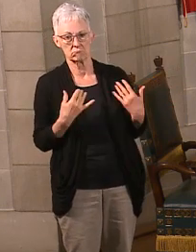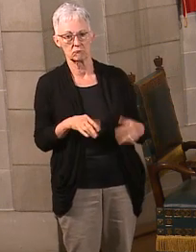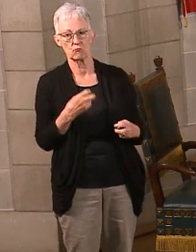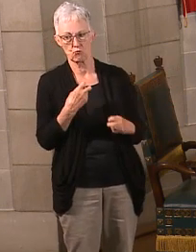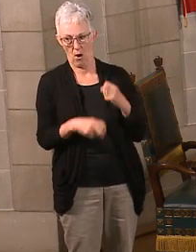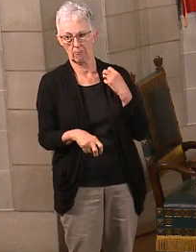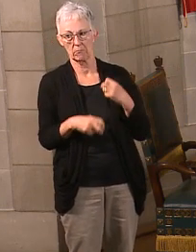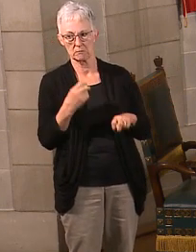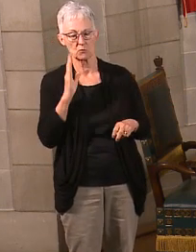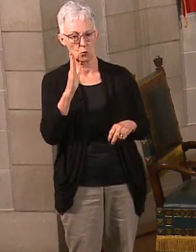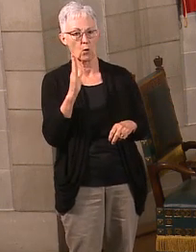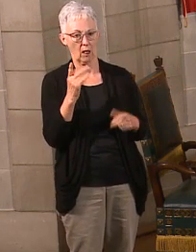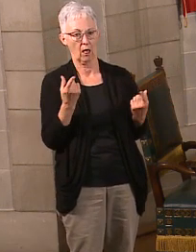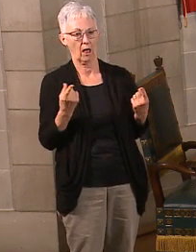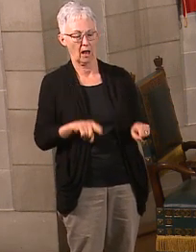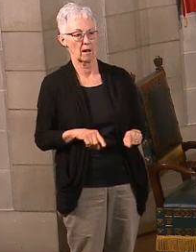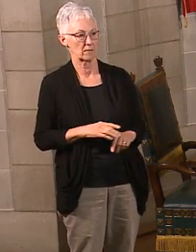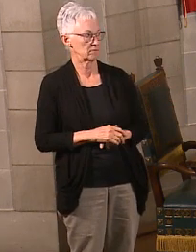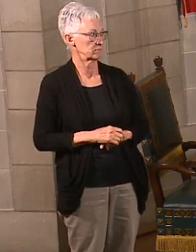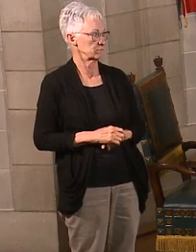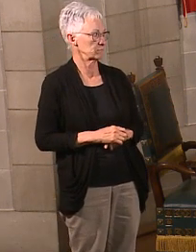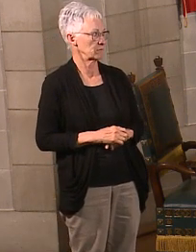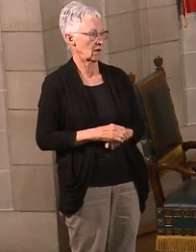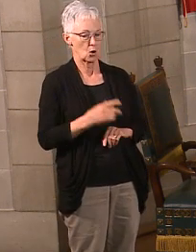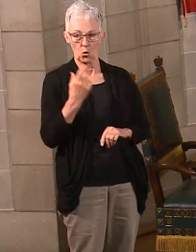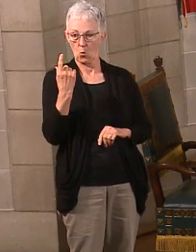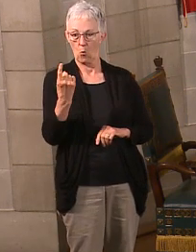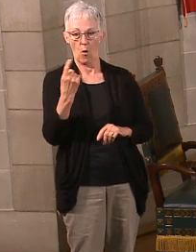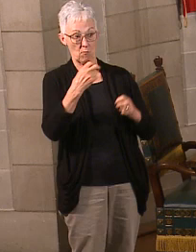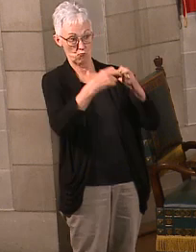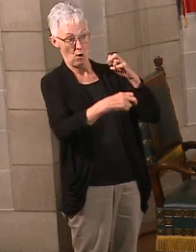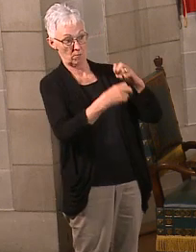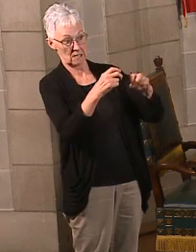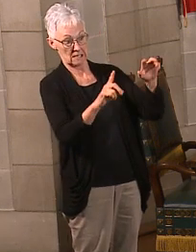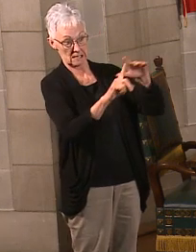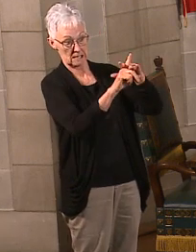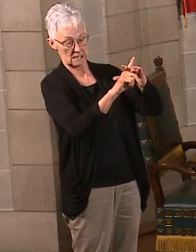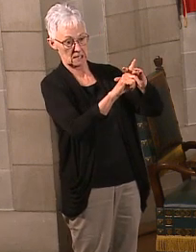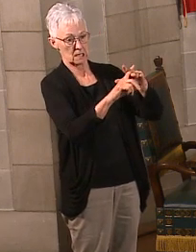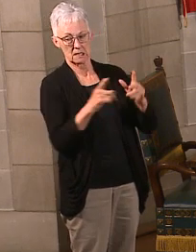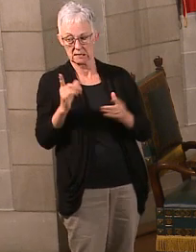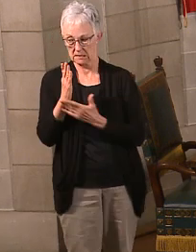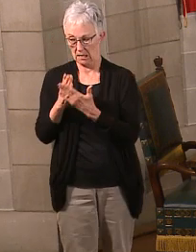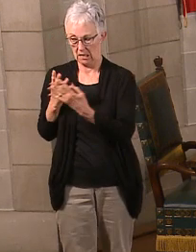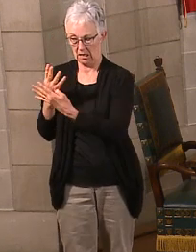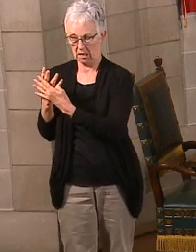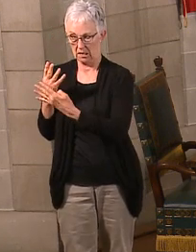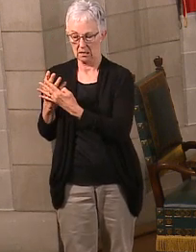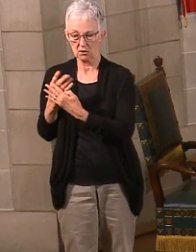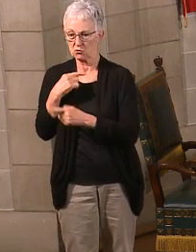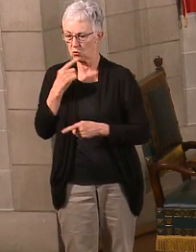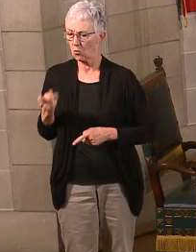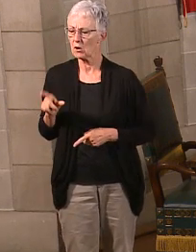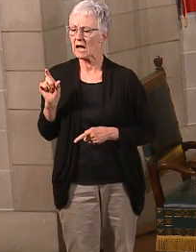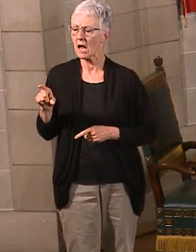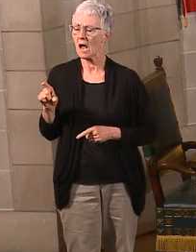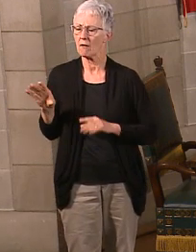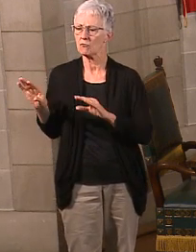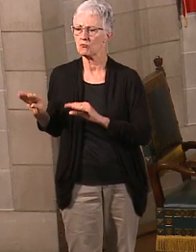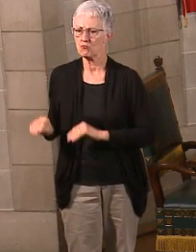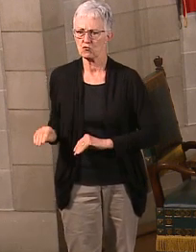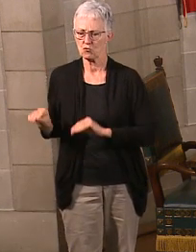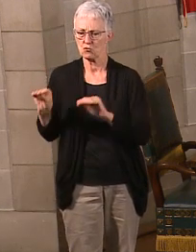week, one of those in particular was driven specifically by inmates that were upset that they were being told that they had to move from their